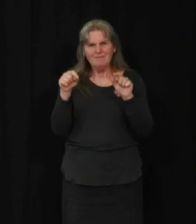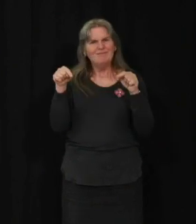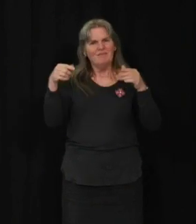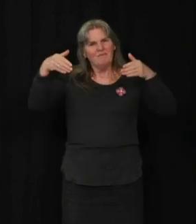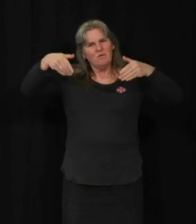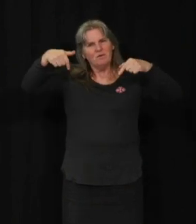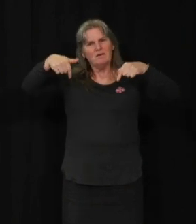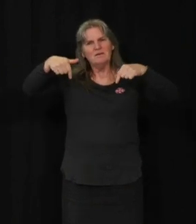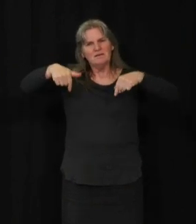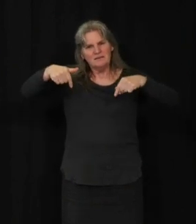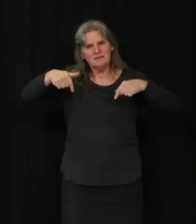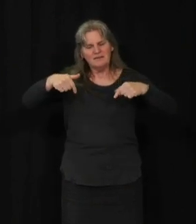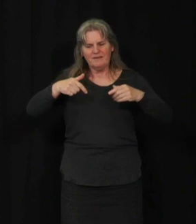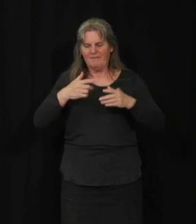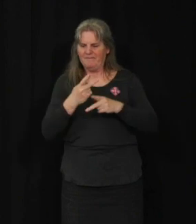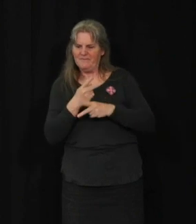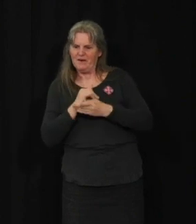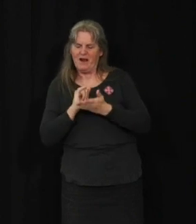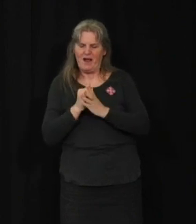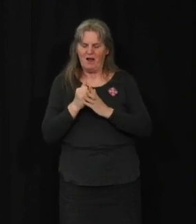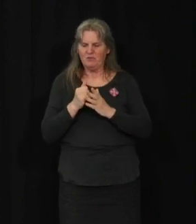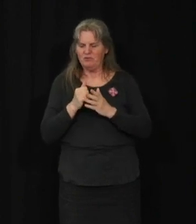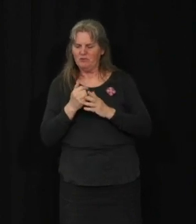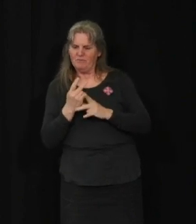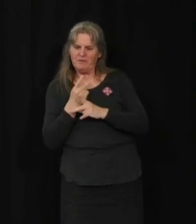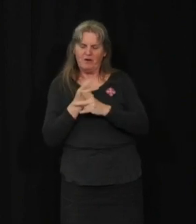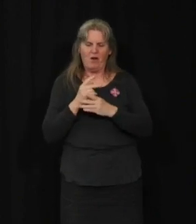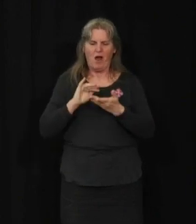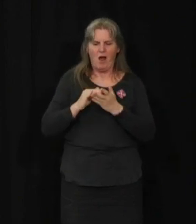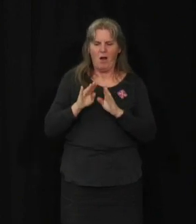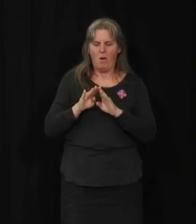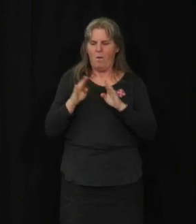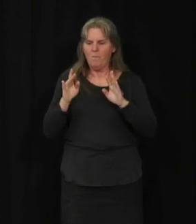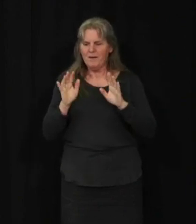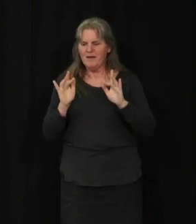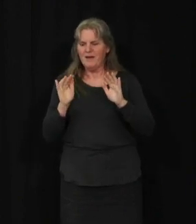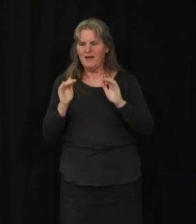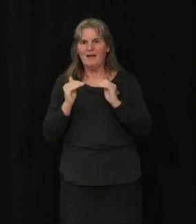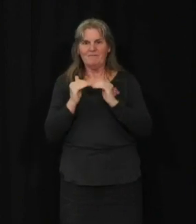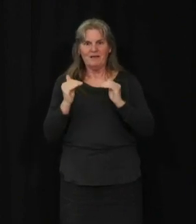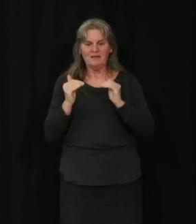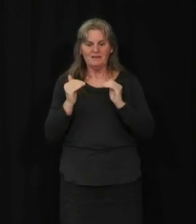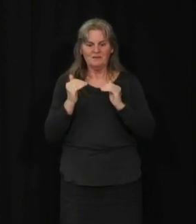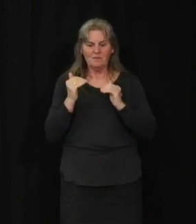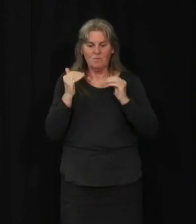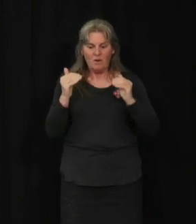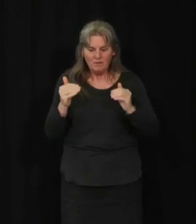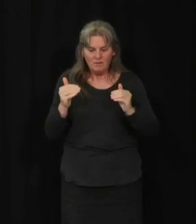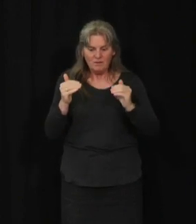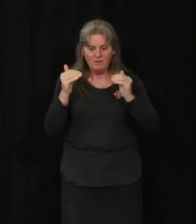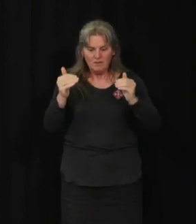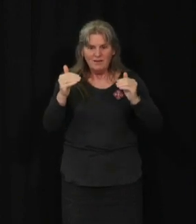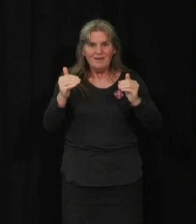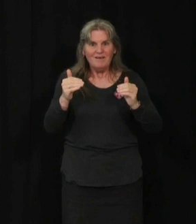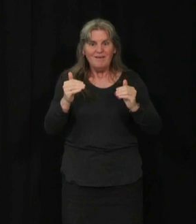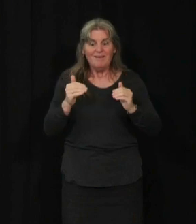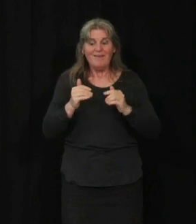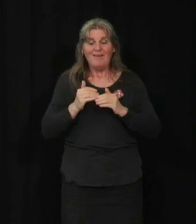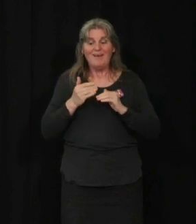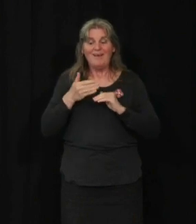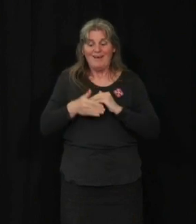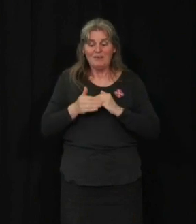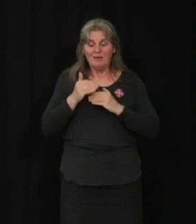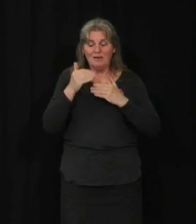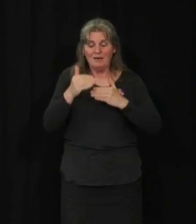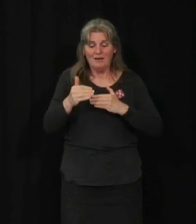and getting ourselves transitioning into phase 1 from our current phase, and really after that, it's going to